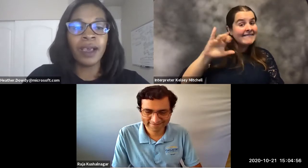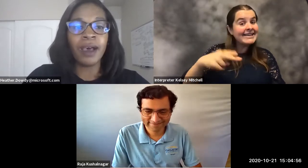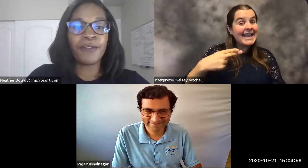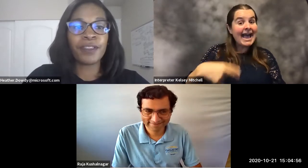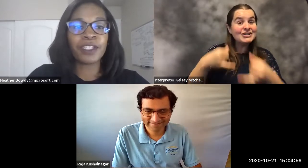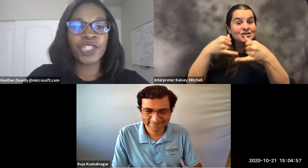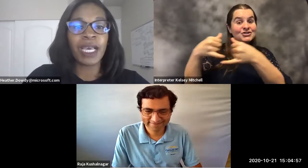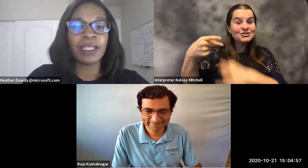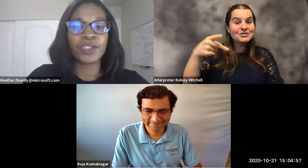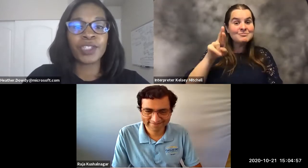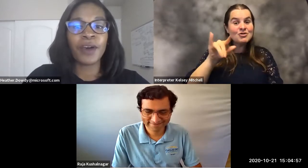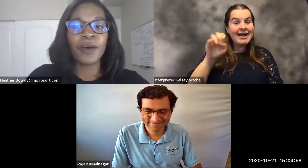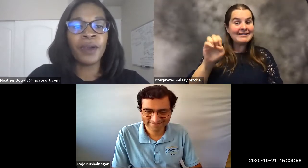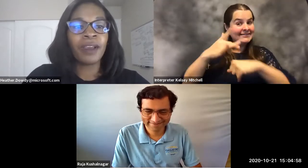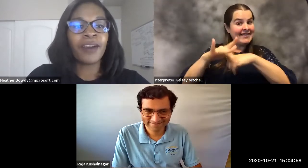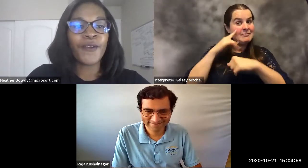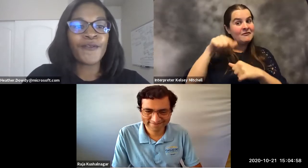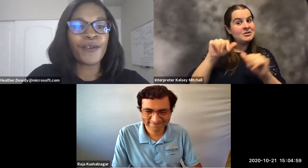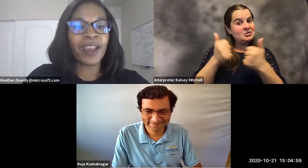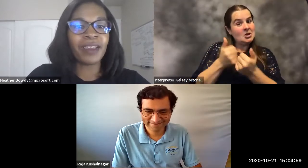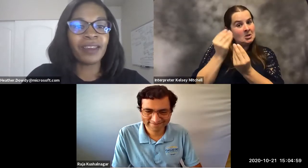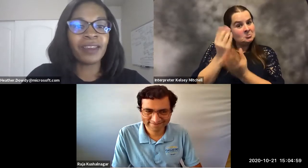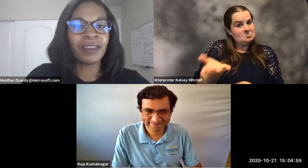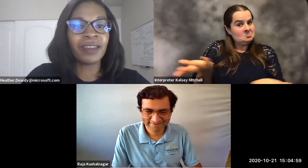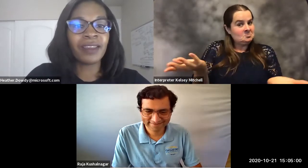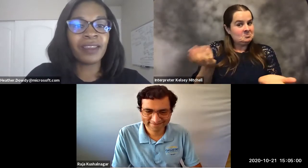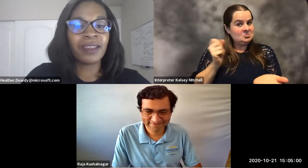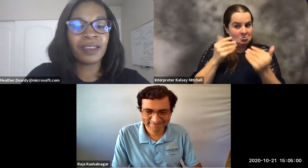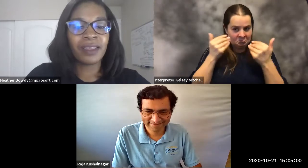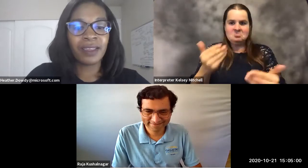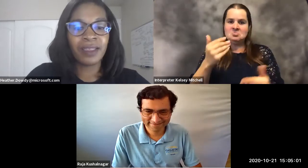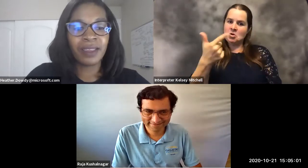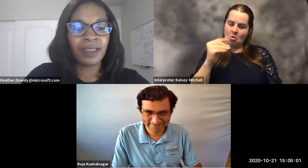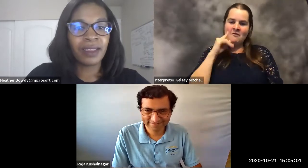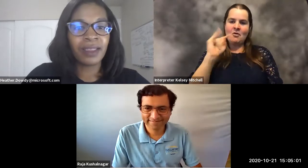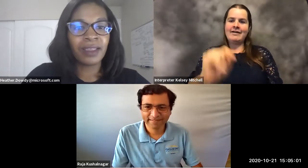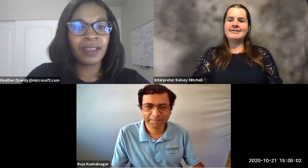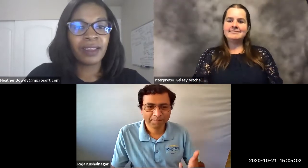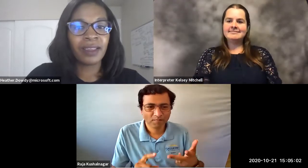heard, for this challenge, so go for it.